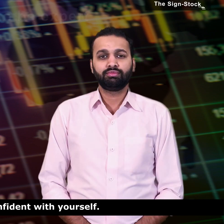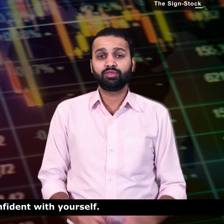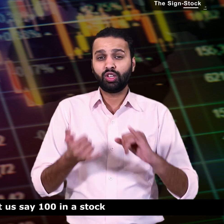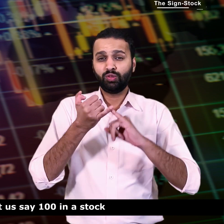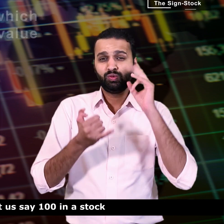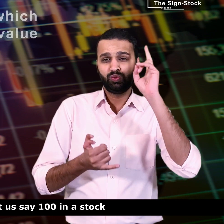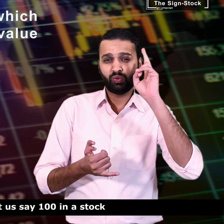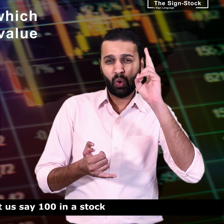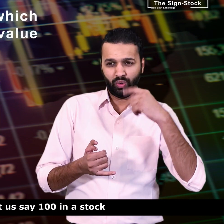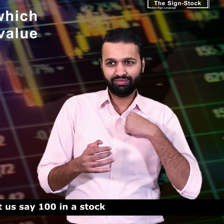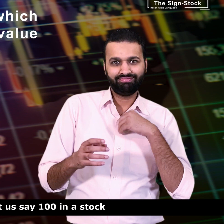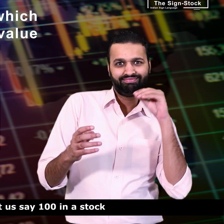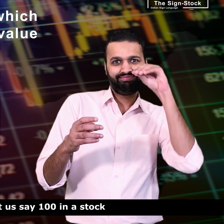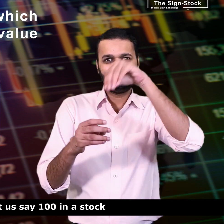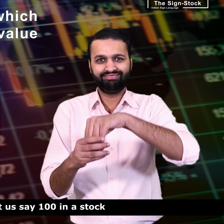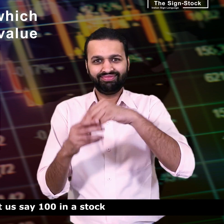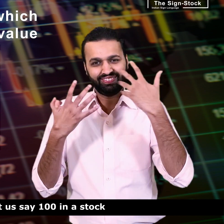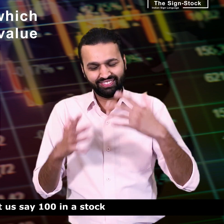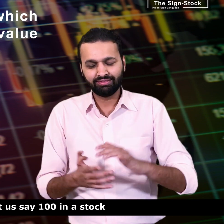When you invest let us say 100 in a stock.